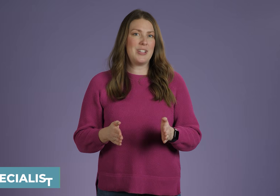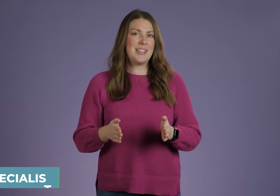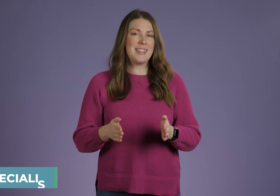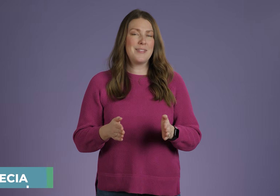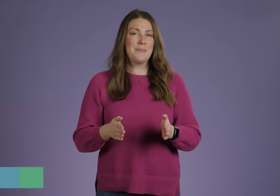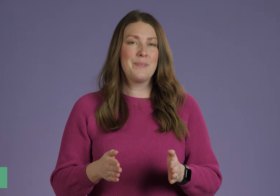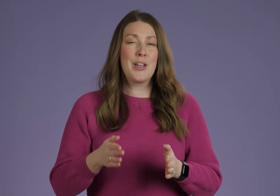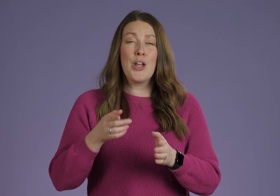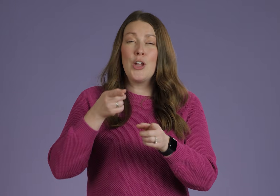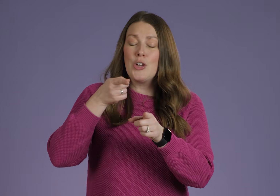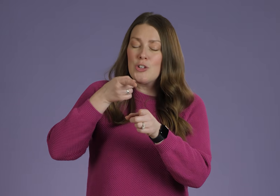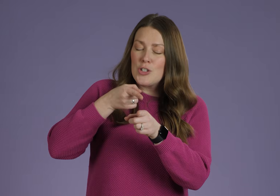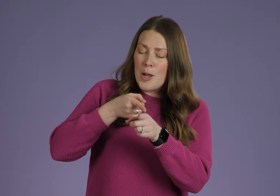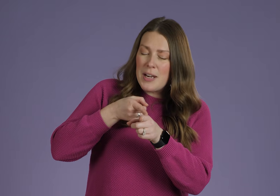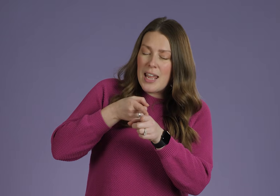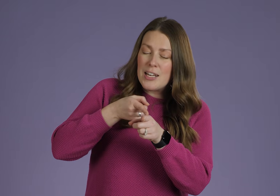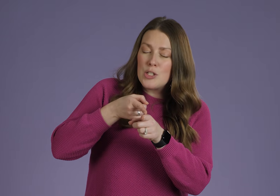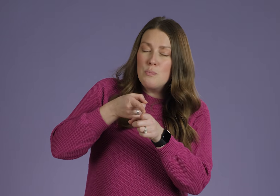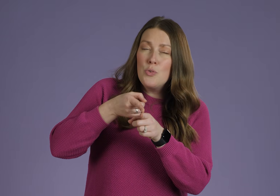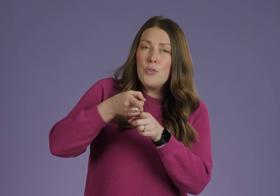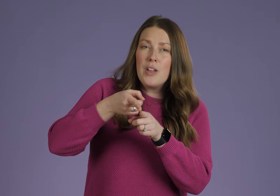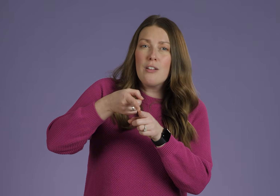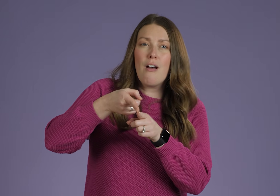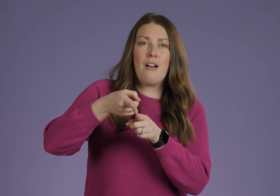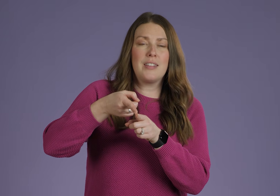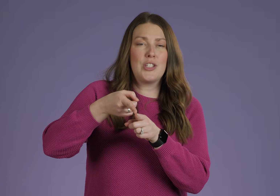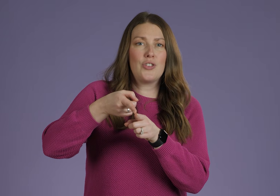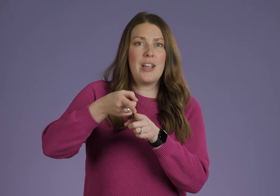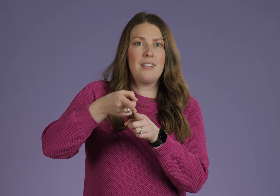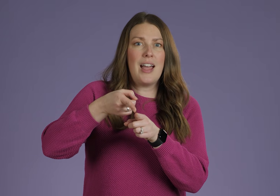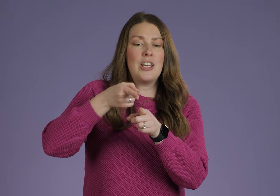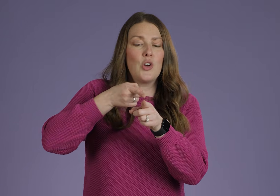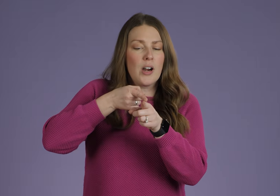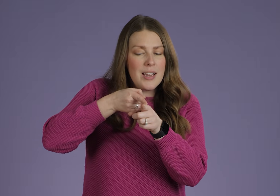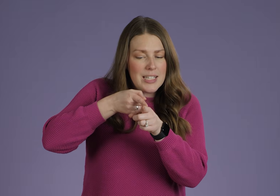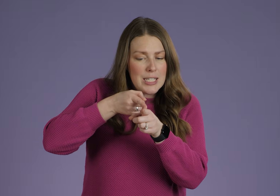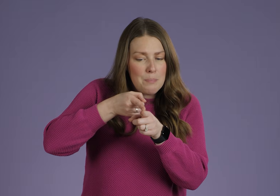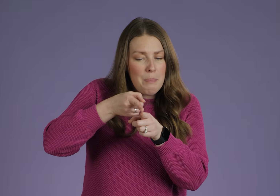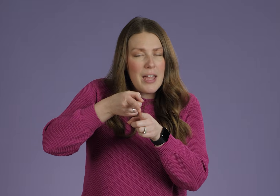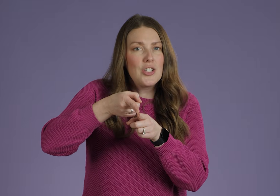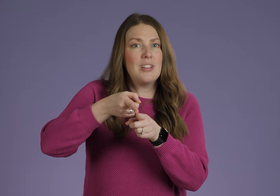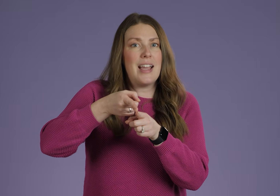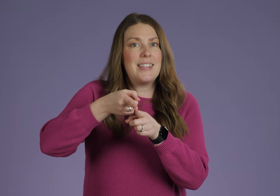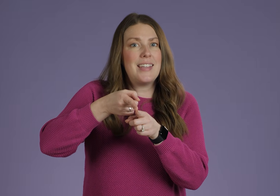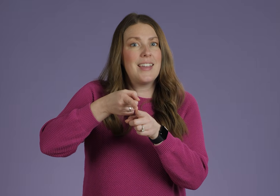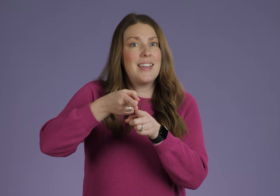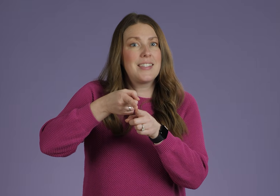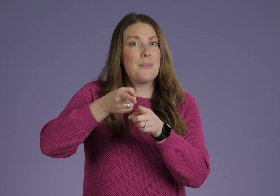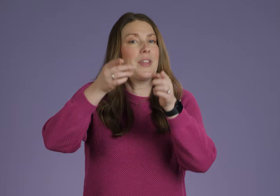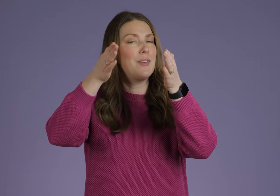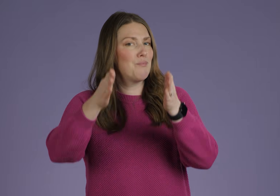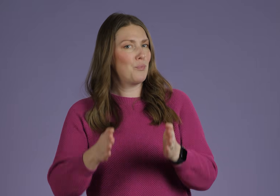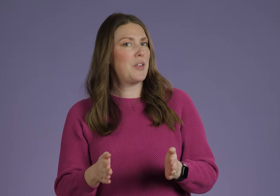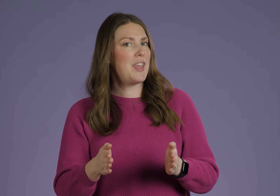specialist. Your dominant hand is moving along this straight line. You're specializing